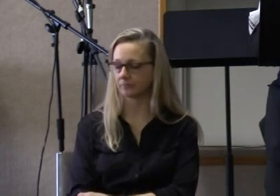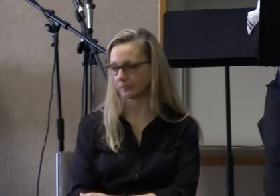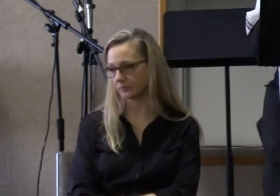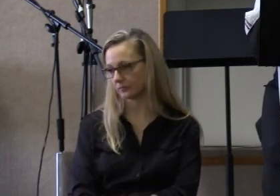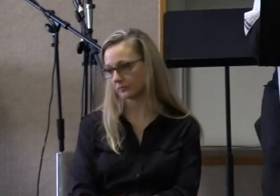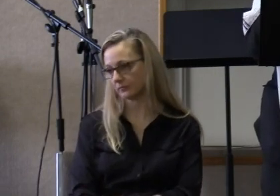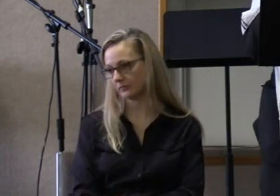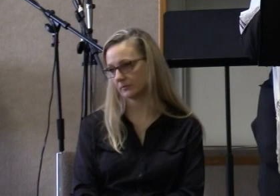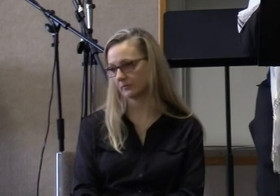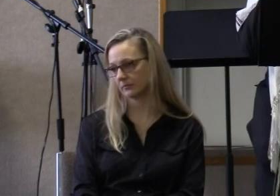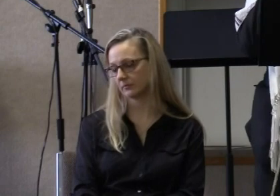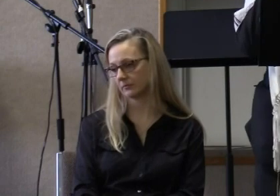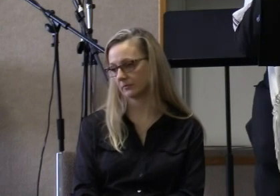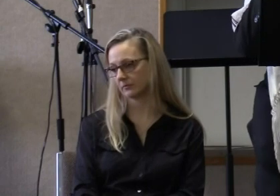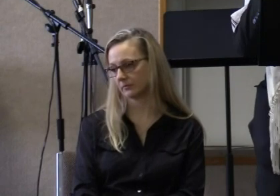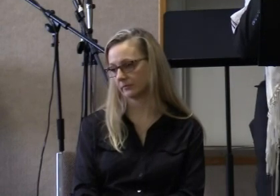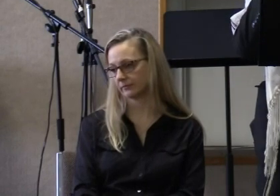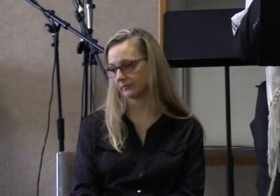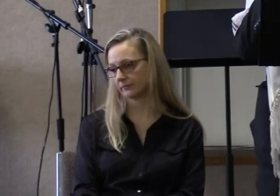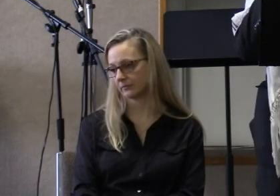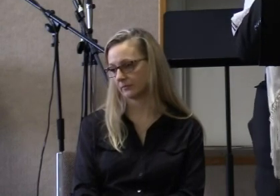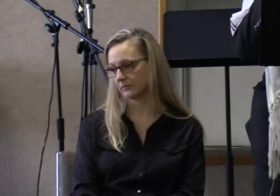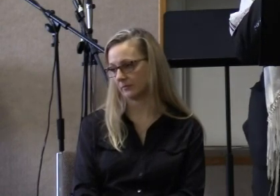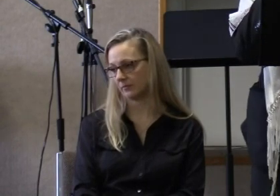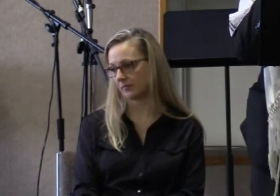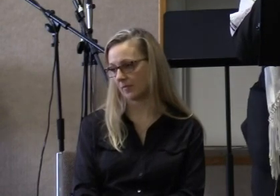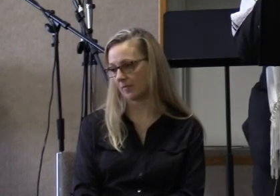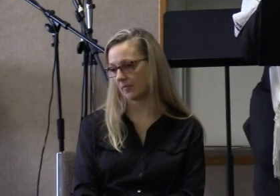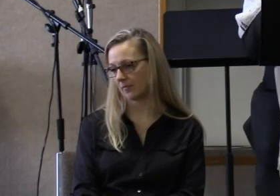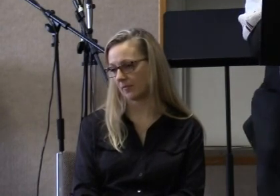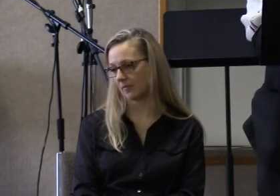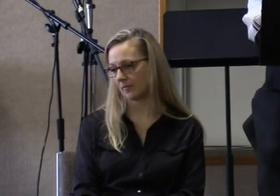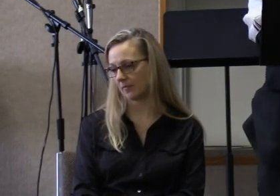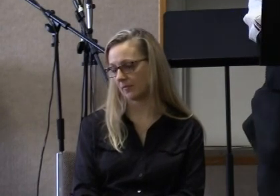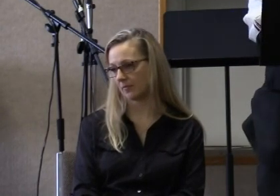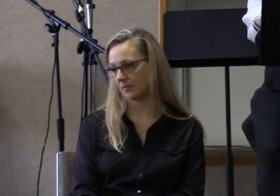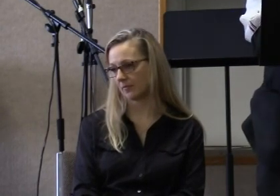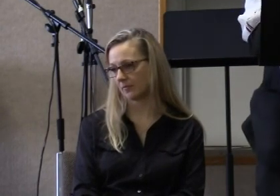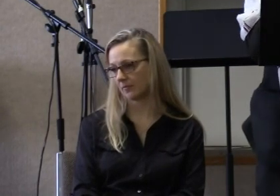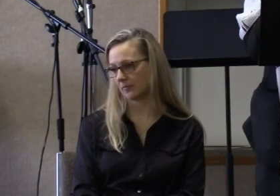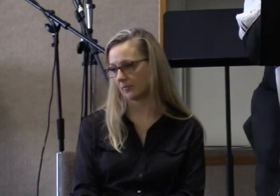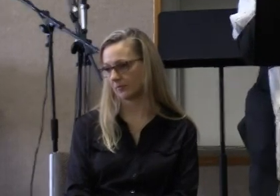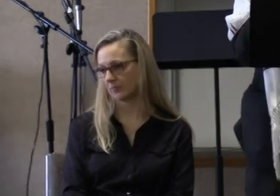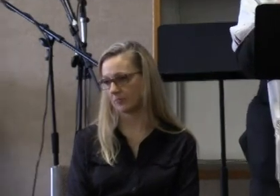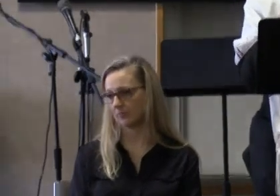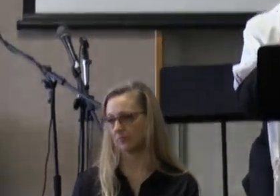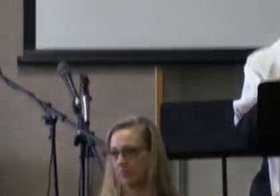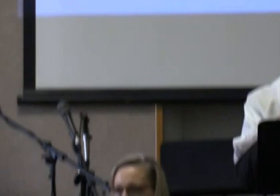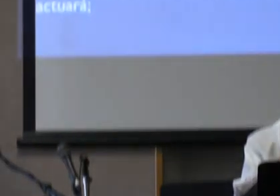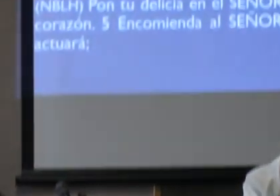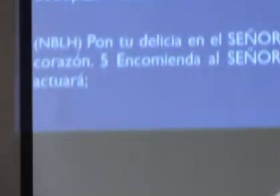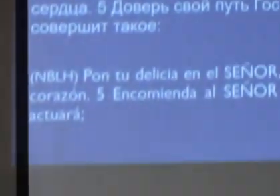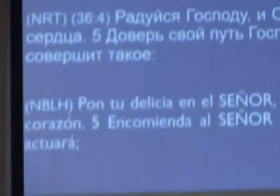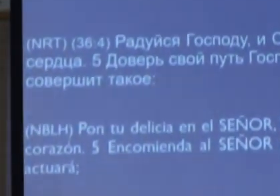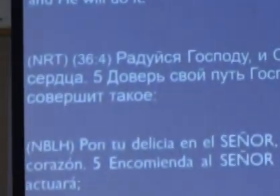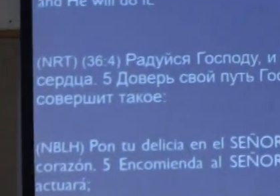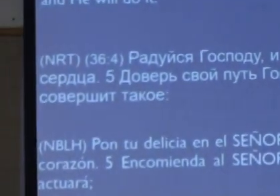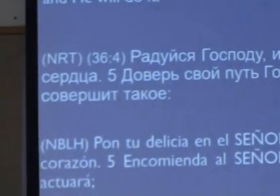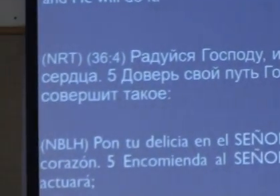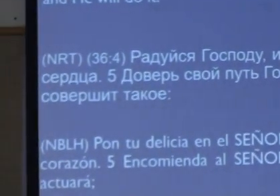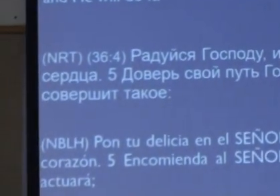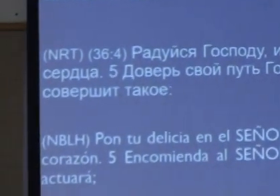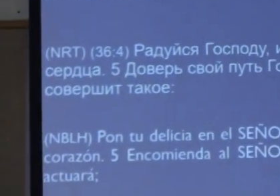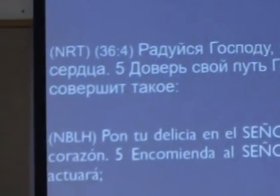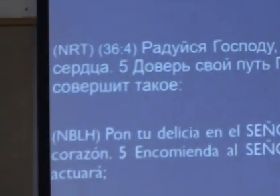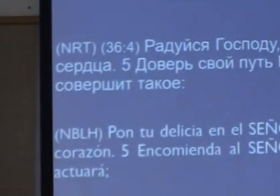of your heart. Commit your way to Adonai, trust in him, and he will do it." Many versions use the